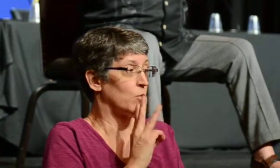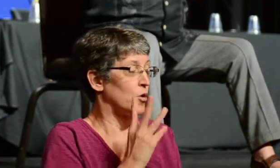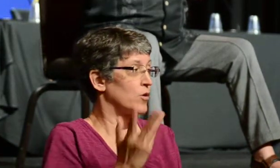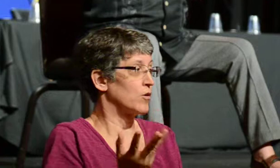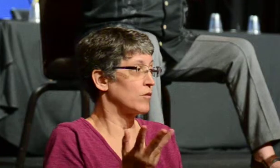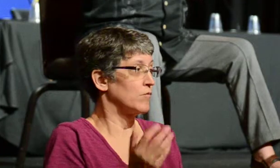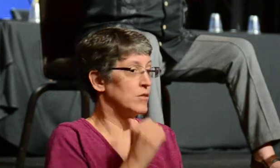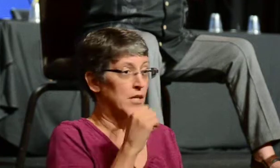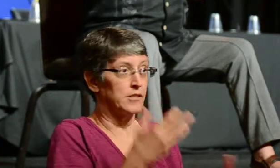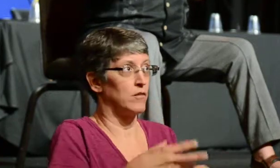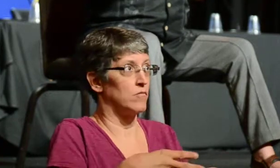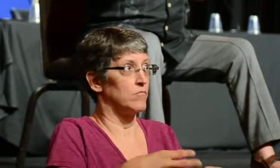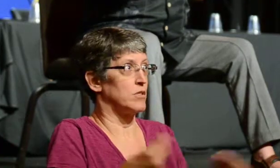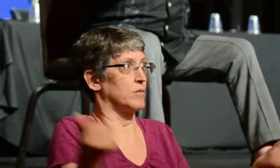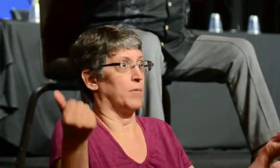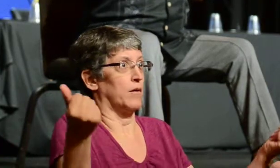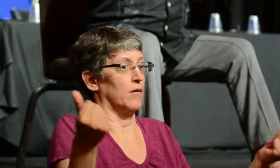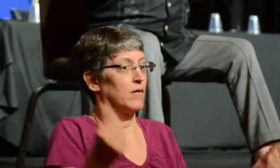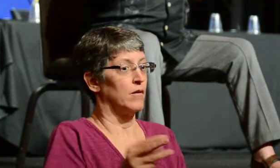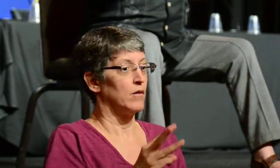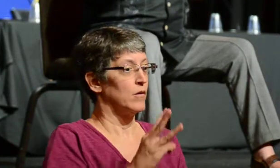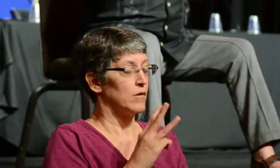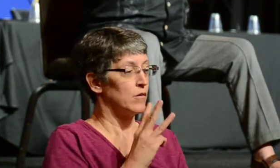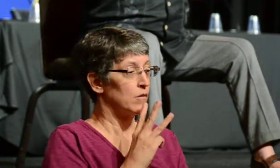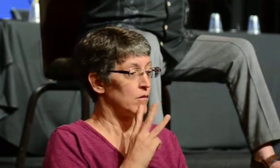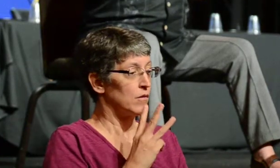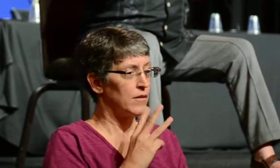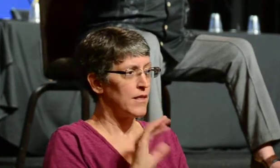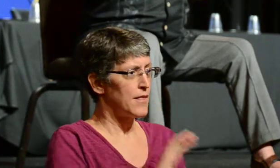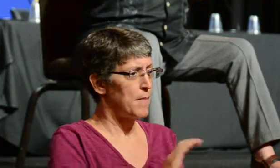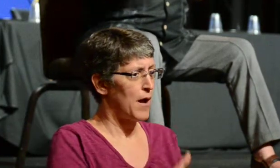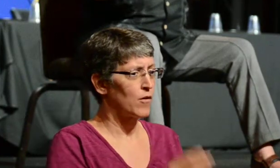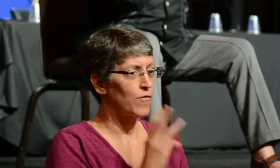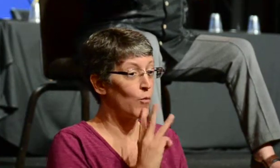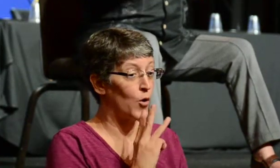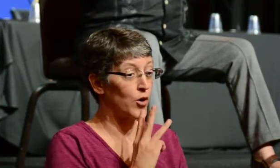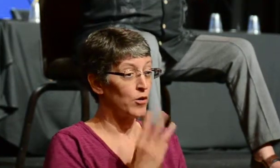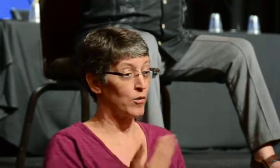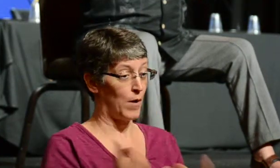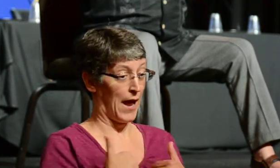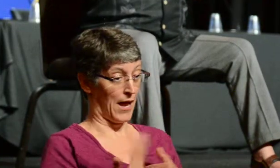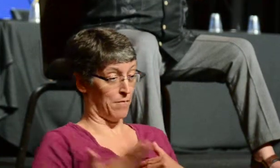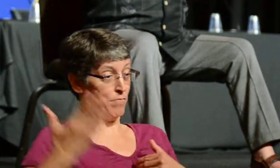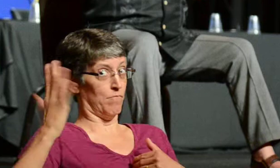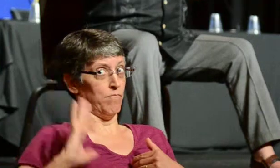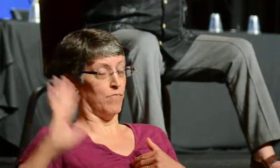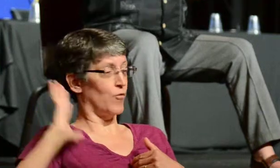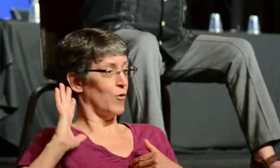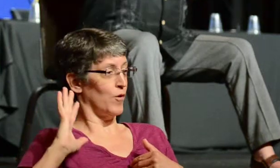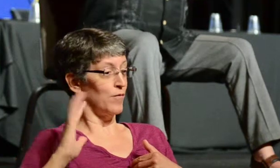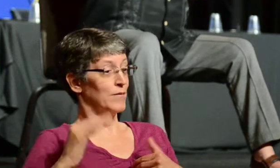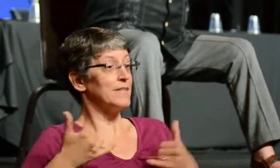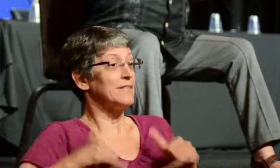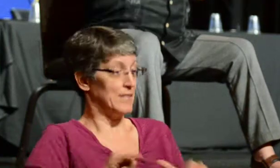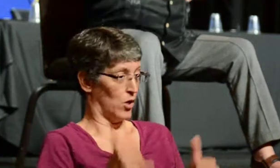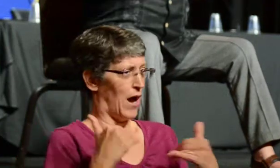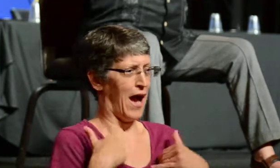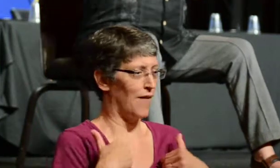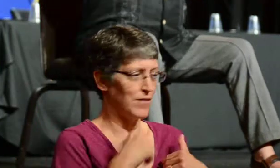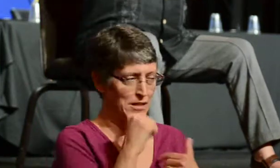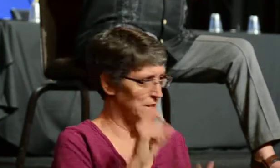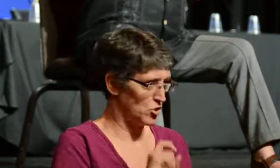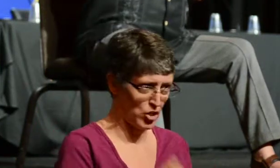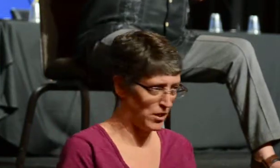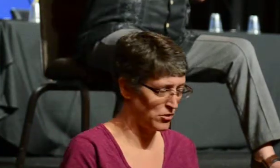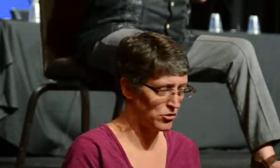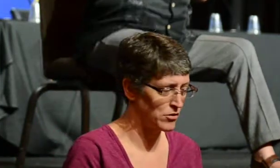Water it doesn't disappear. Water is, the amount of water that was is. It doesn't change. It just